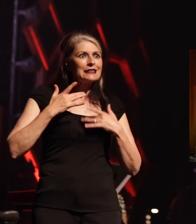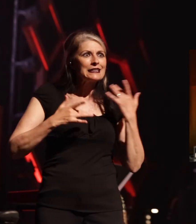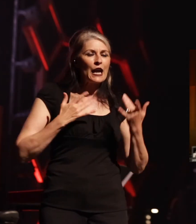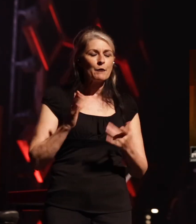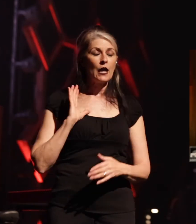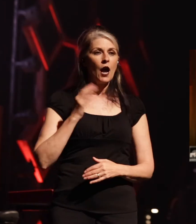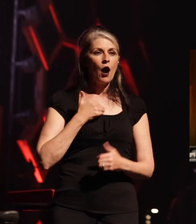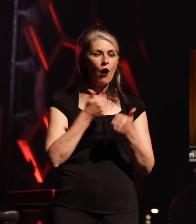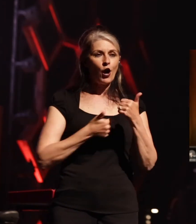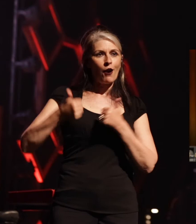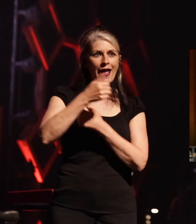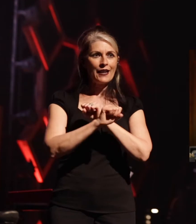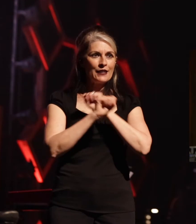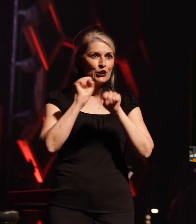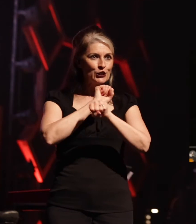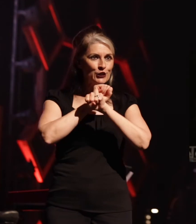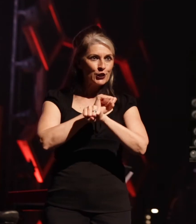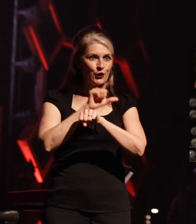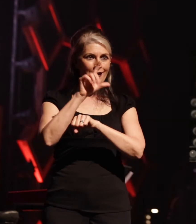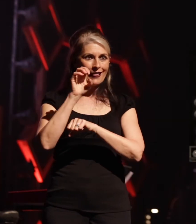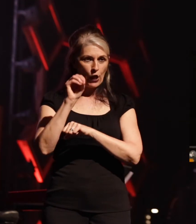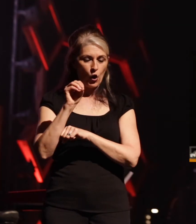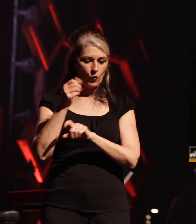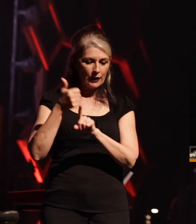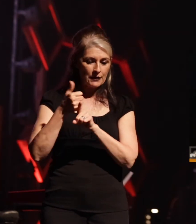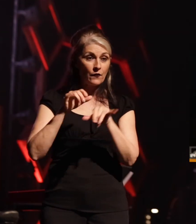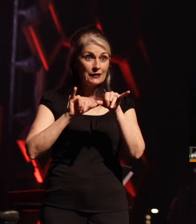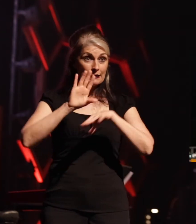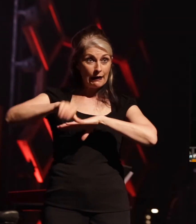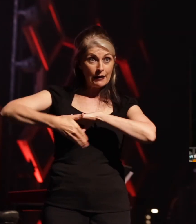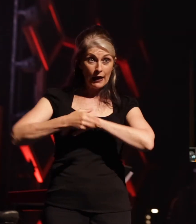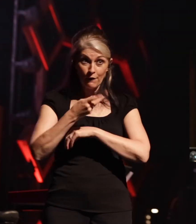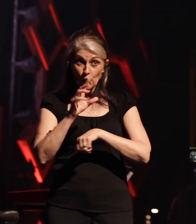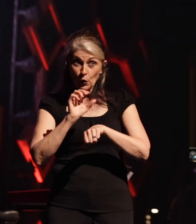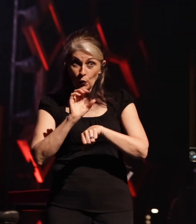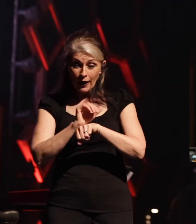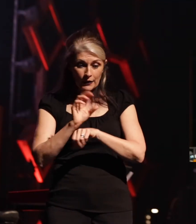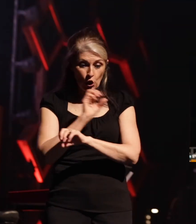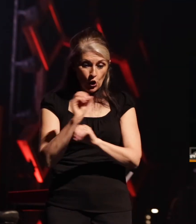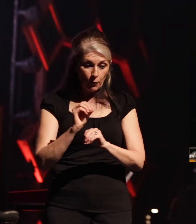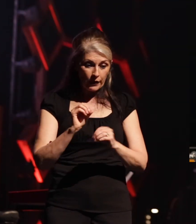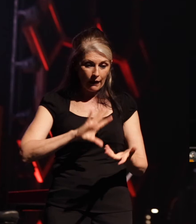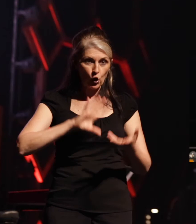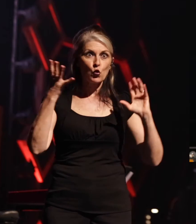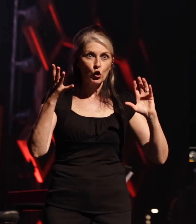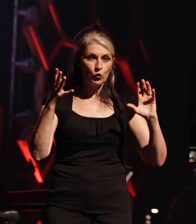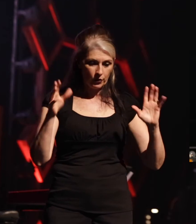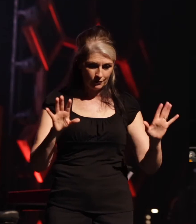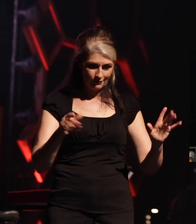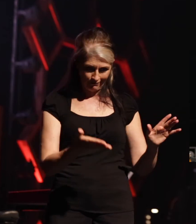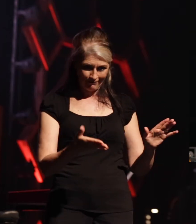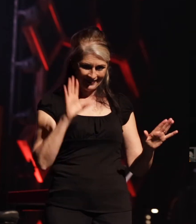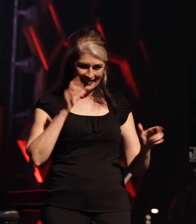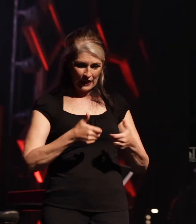guy, Leo Hitman, he stayed the night a couple nights to make sure that no one graffitied the tabernacle. And he texted a couple of us that he actually